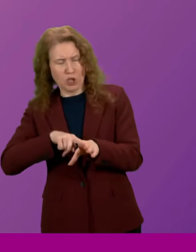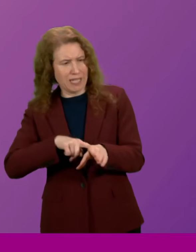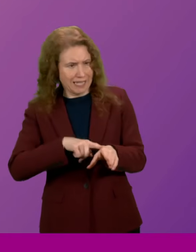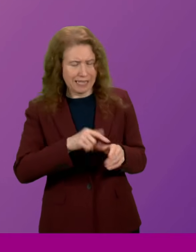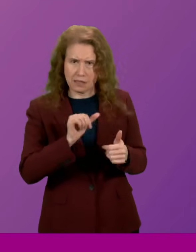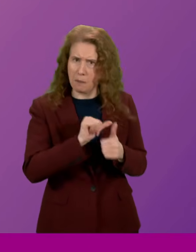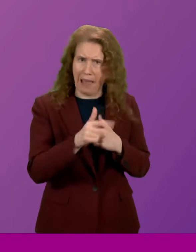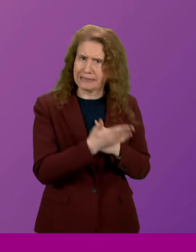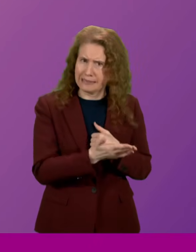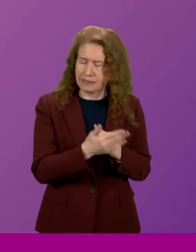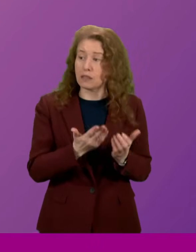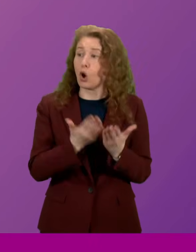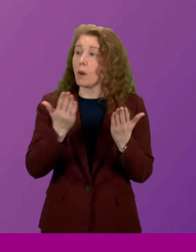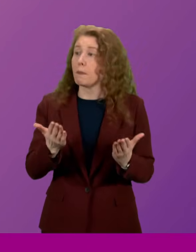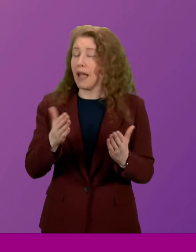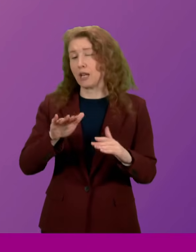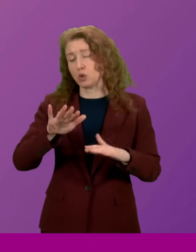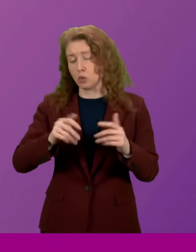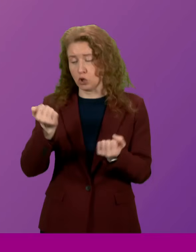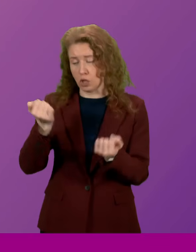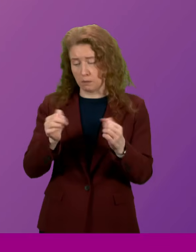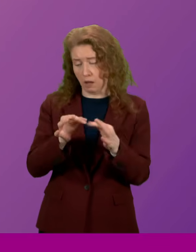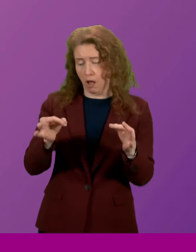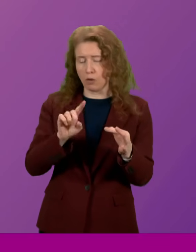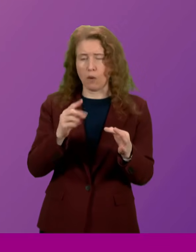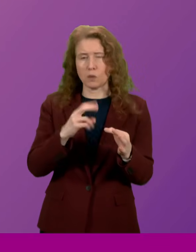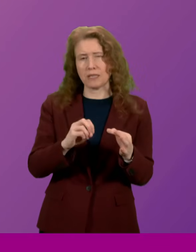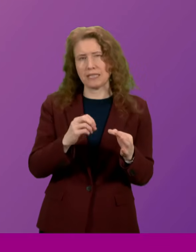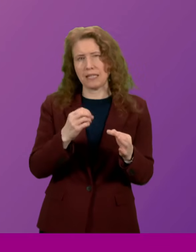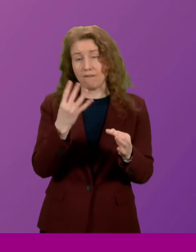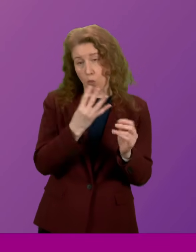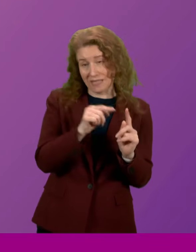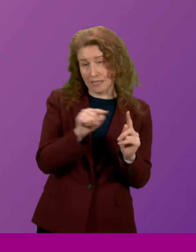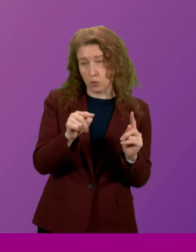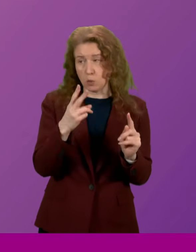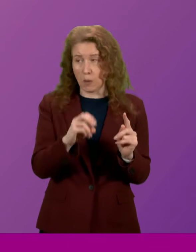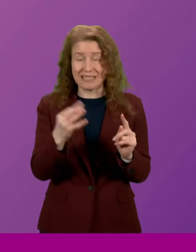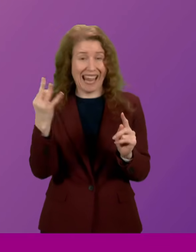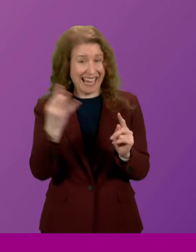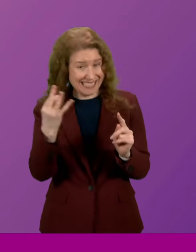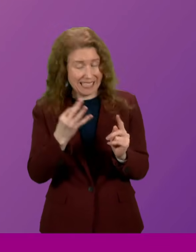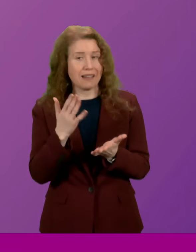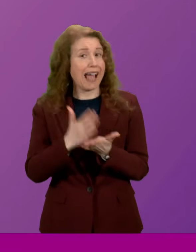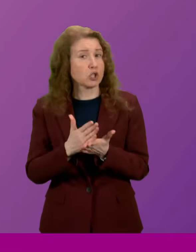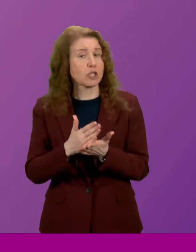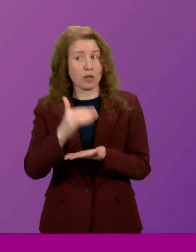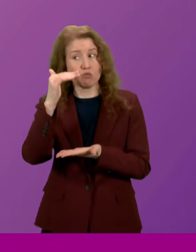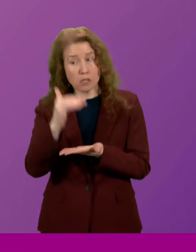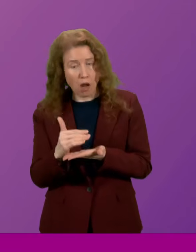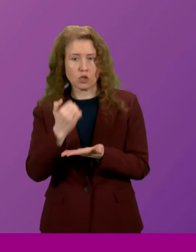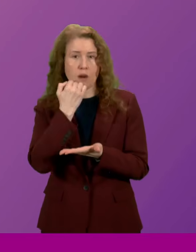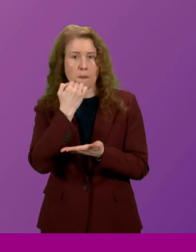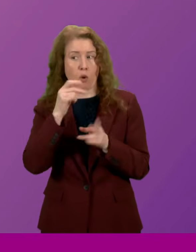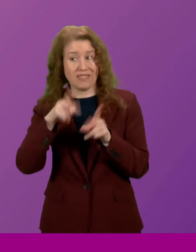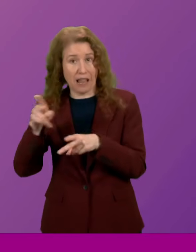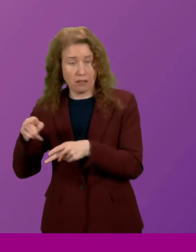been, compared to the baseline of 2014 to 2018, a reduction in road deaths, a